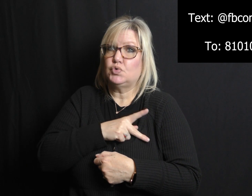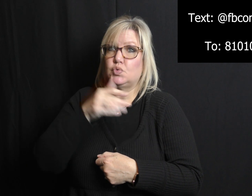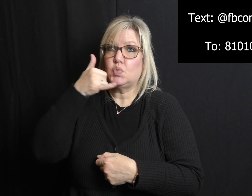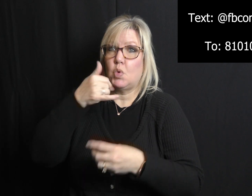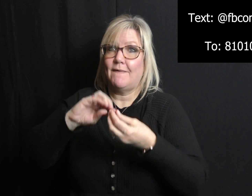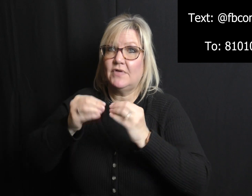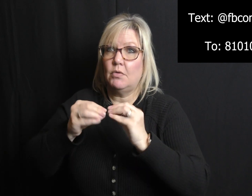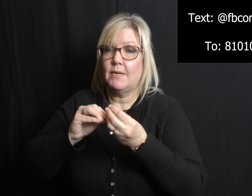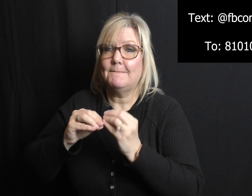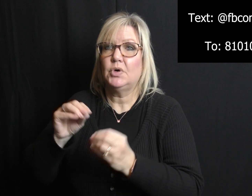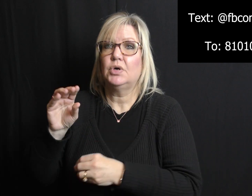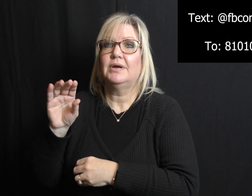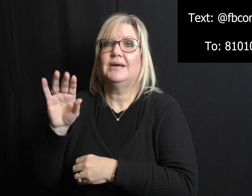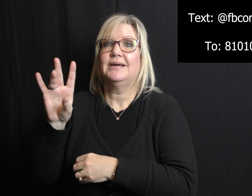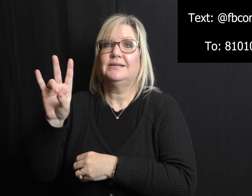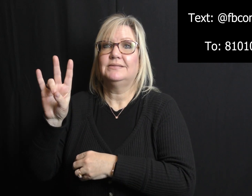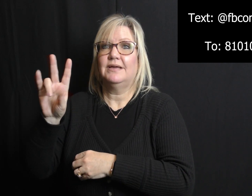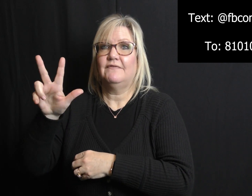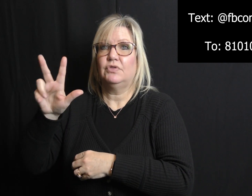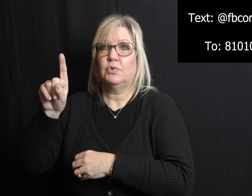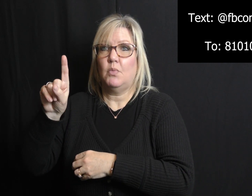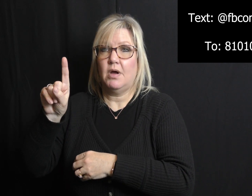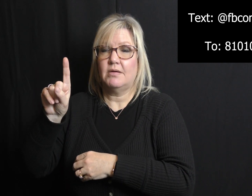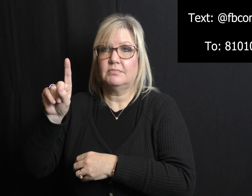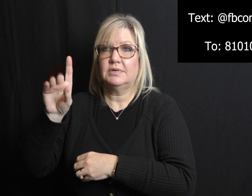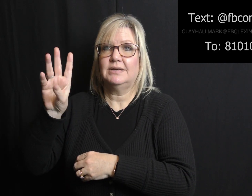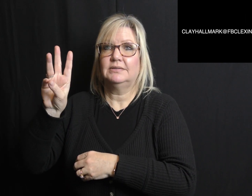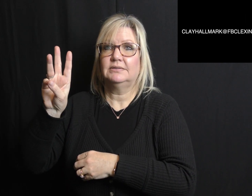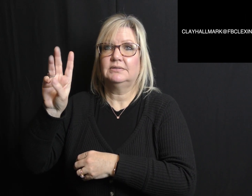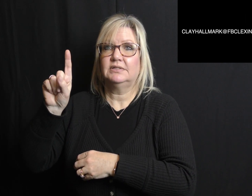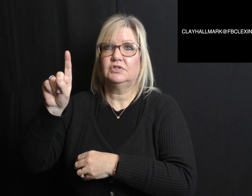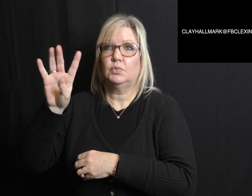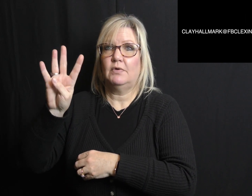line at FBC Online, or you can email me,